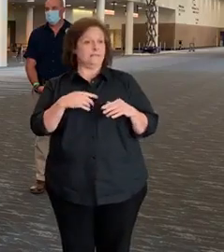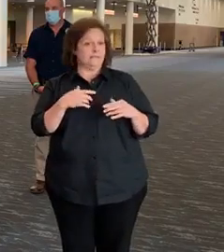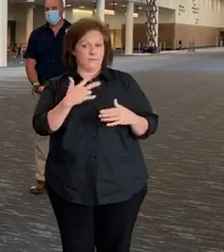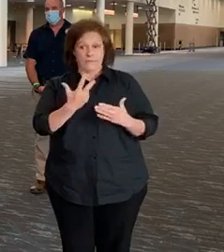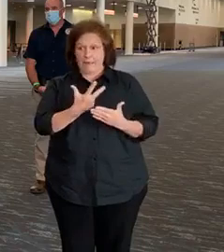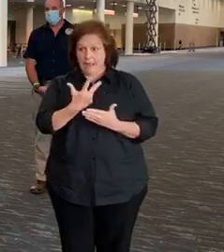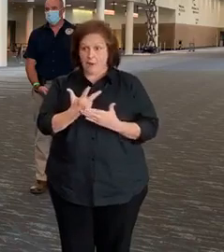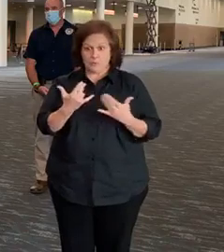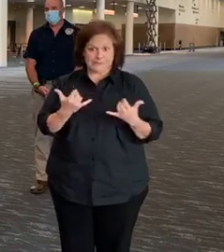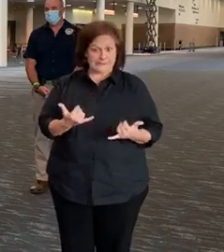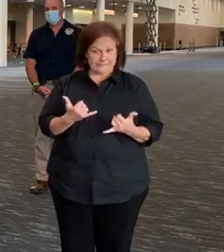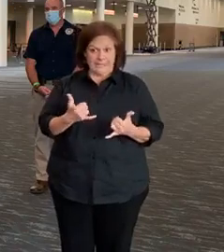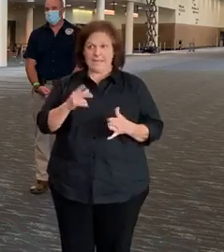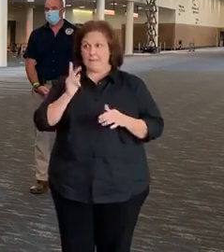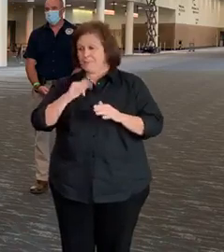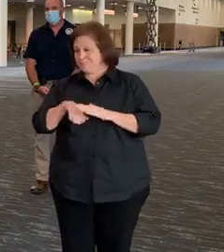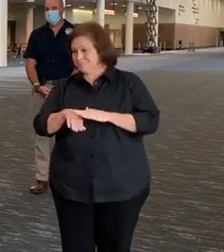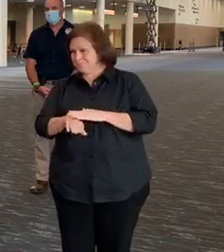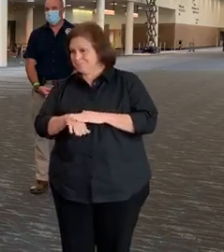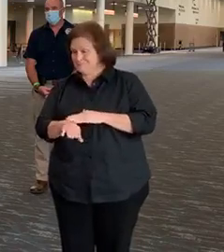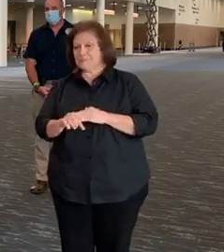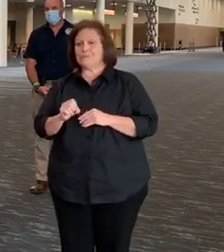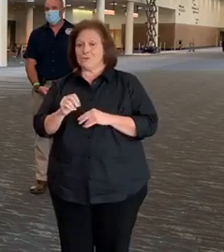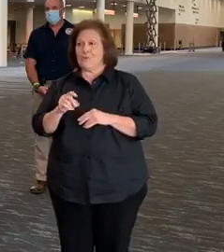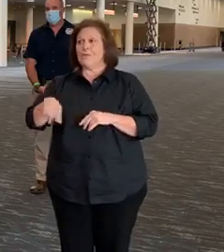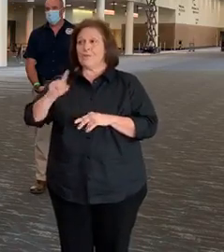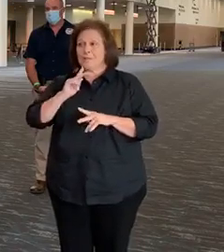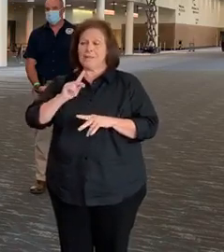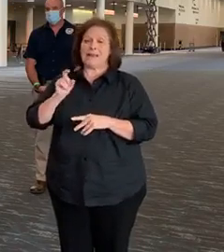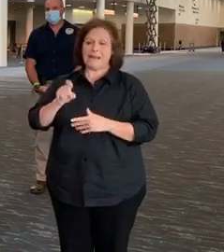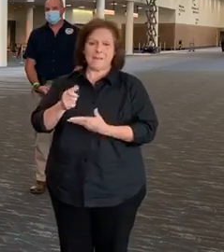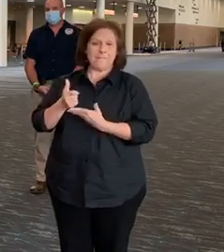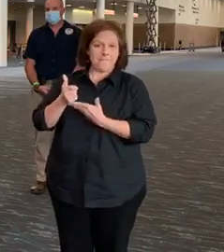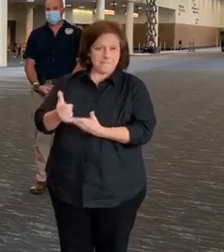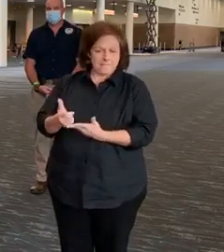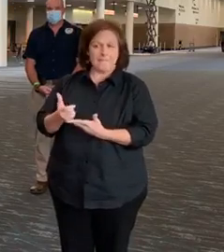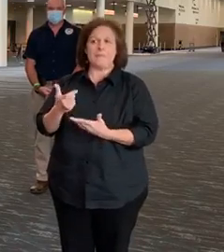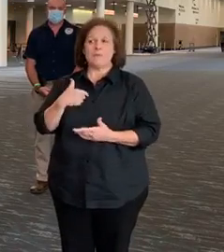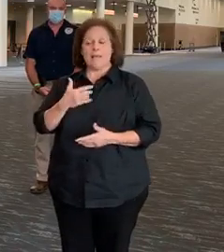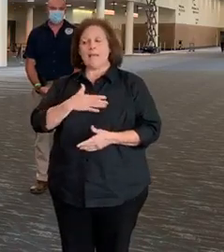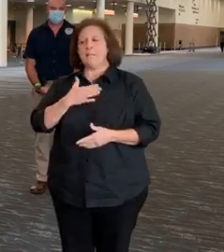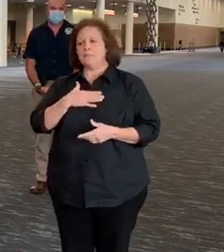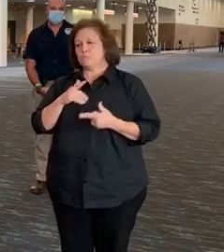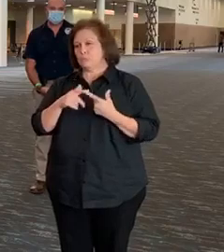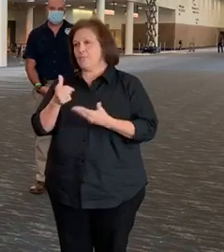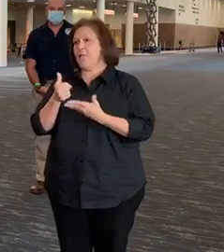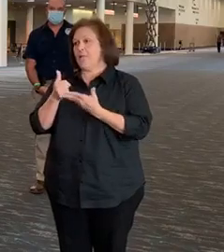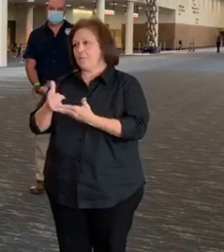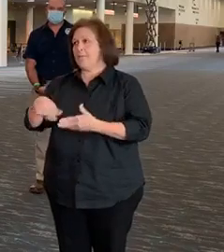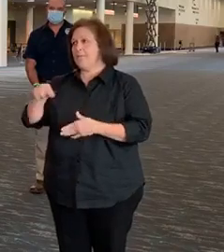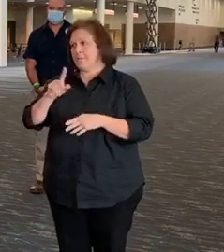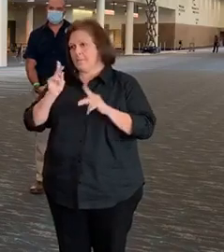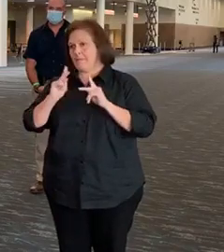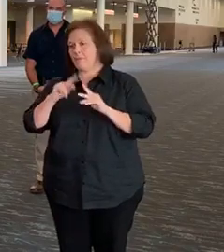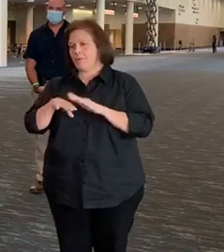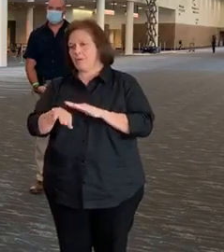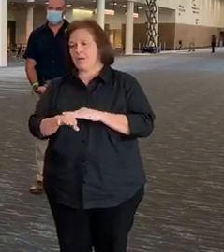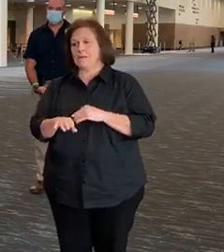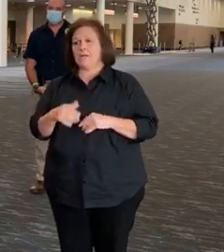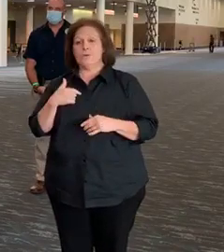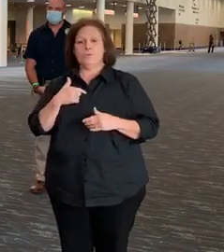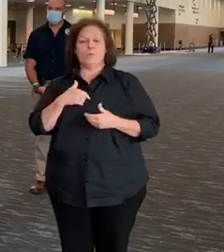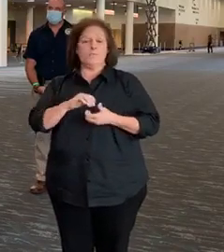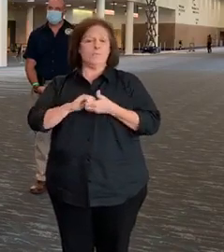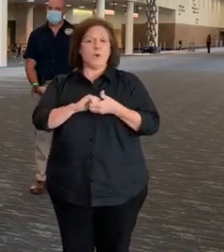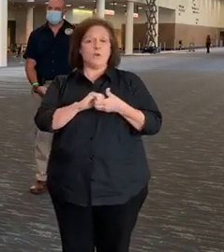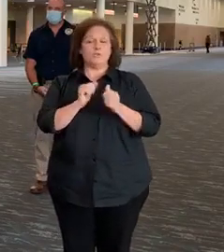so we expect that number to be high. So the needs are great, and we are really pleased to be able to meet them as much as we can. We have